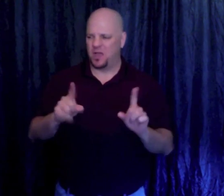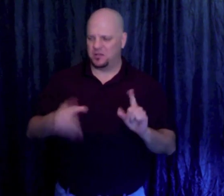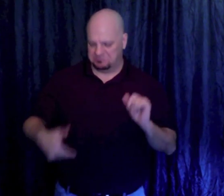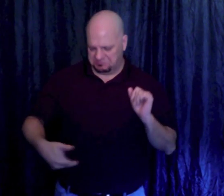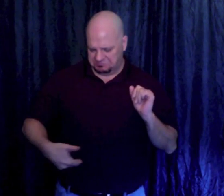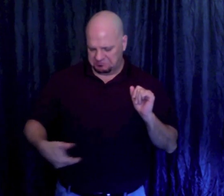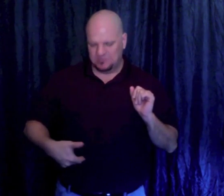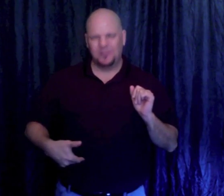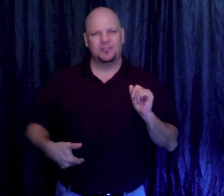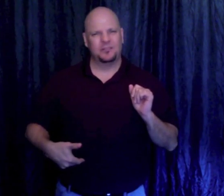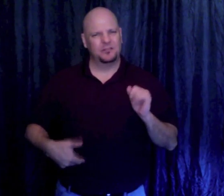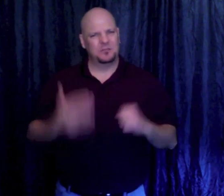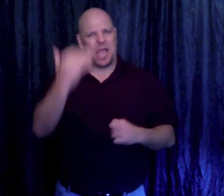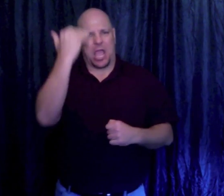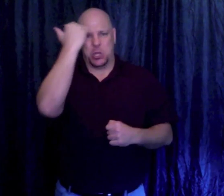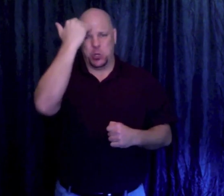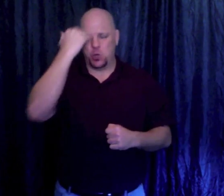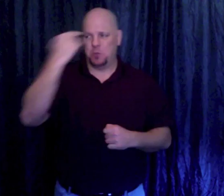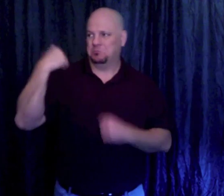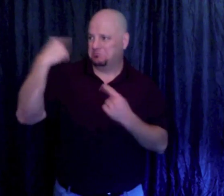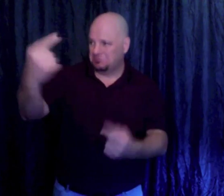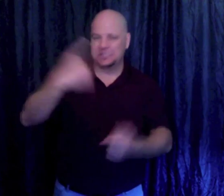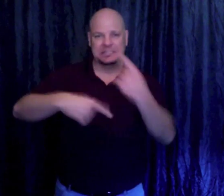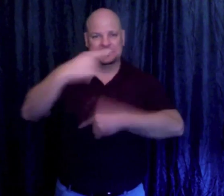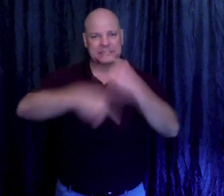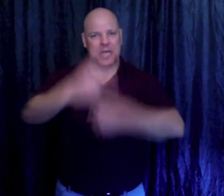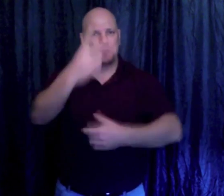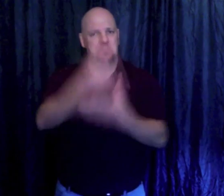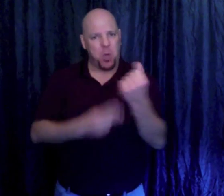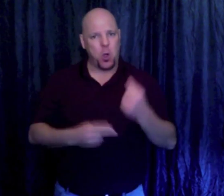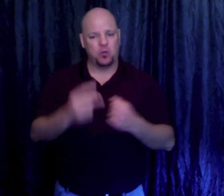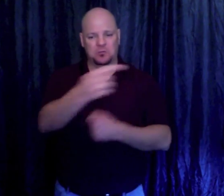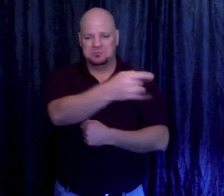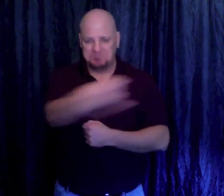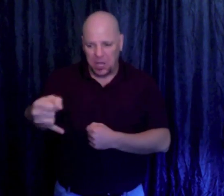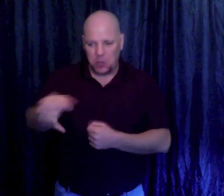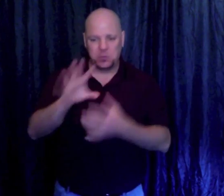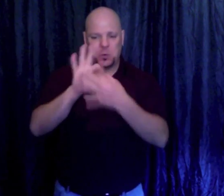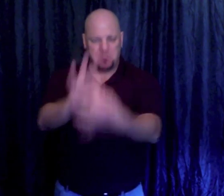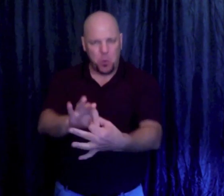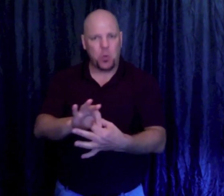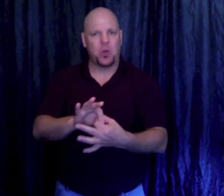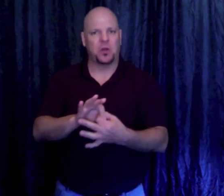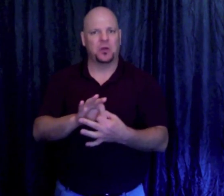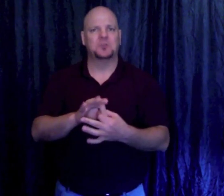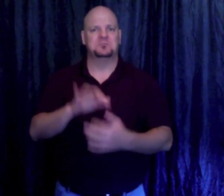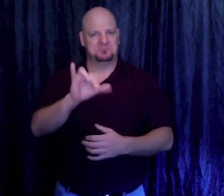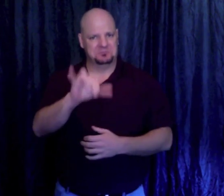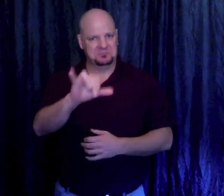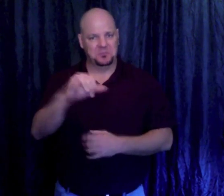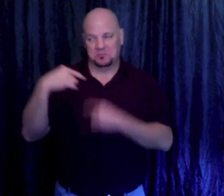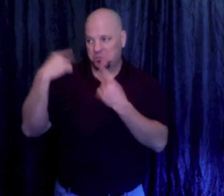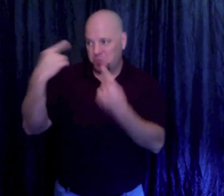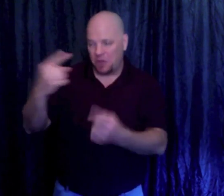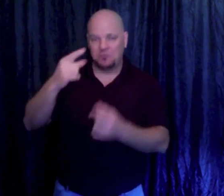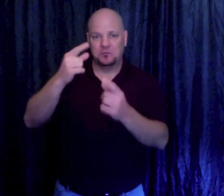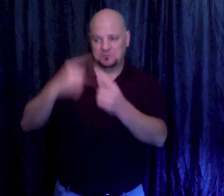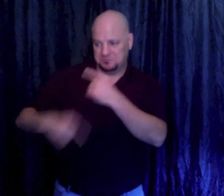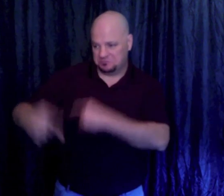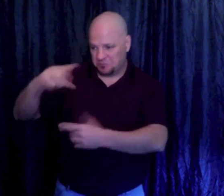that I had signed both. I had signed both when I was a young up-and-coming interpreter, and I hadn't thought about that